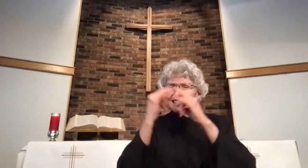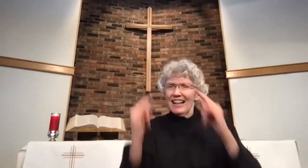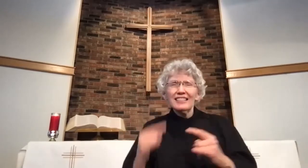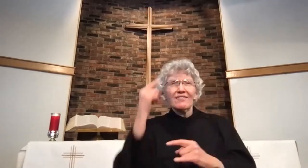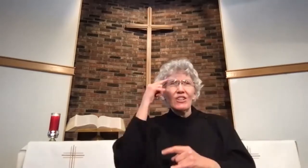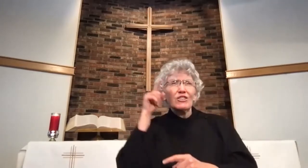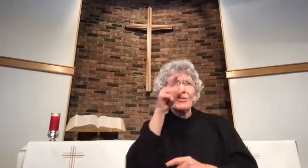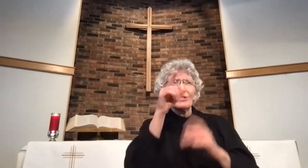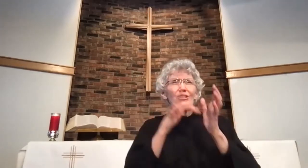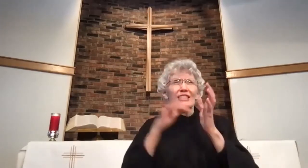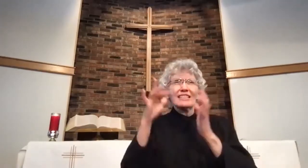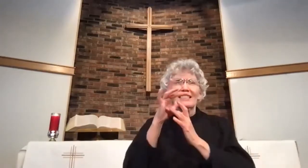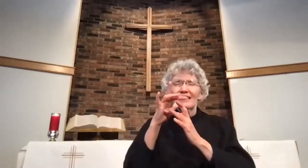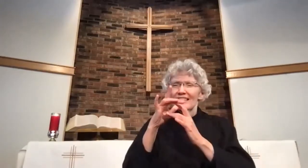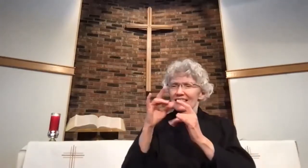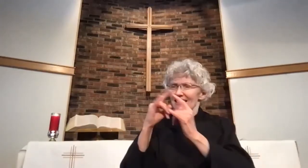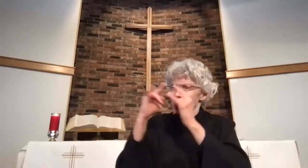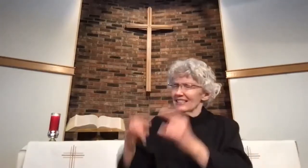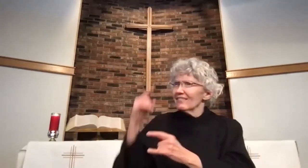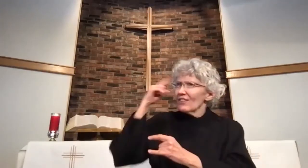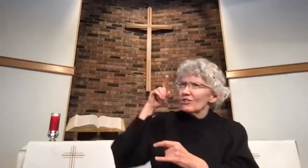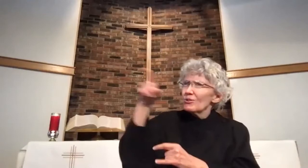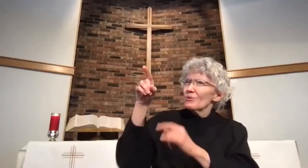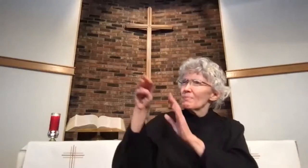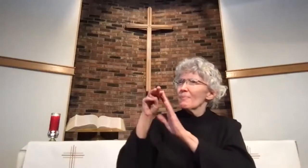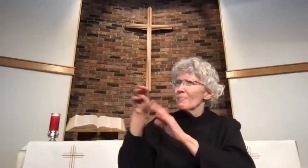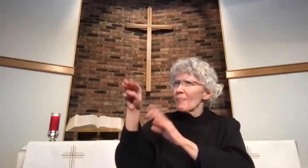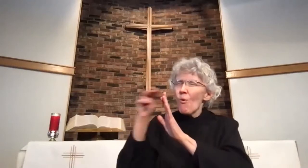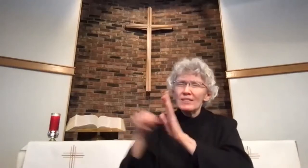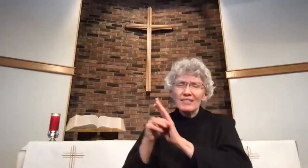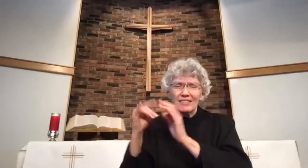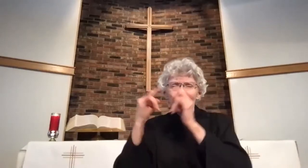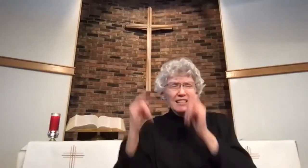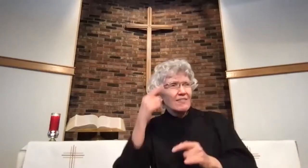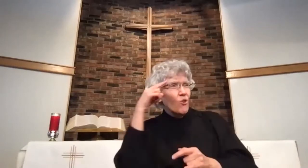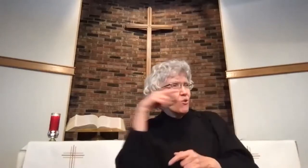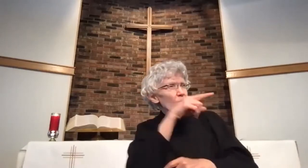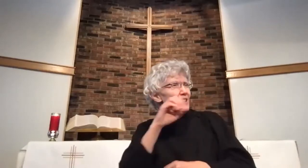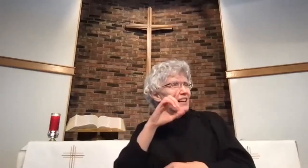they managed to stay awake and saw his glory as well as the 2 men with him.